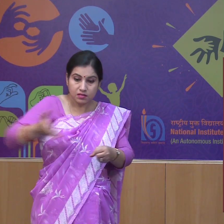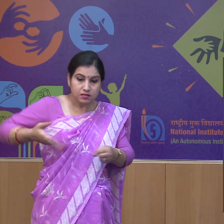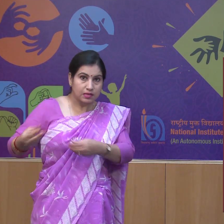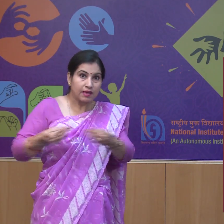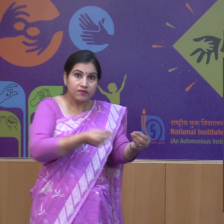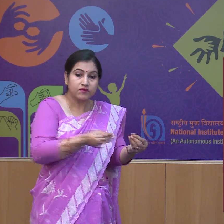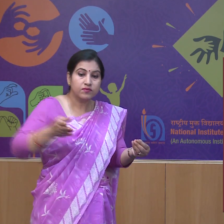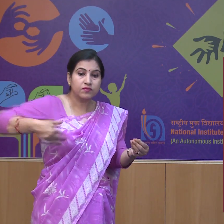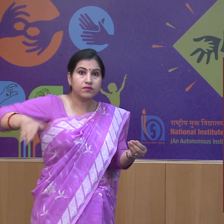and also